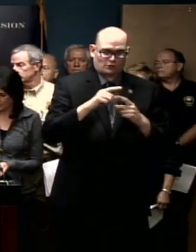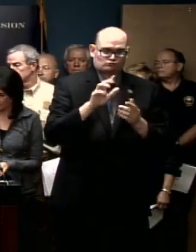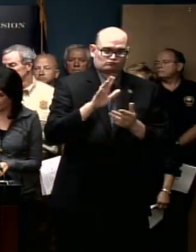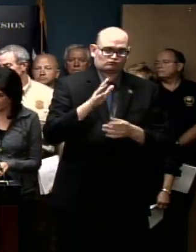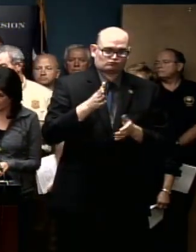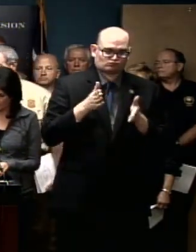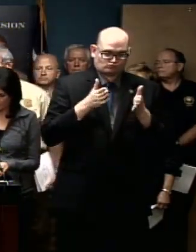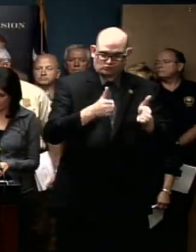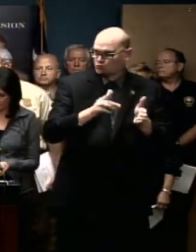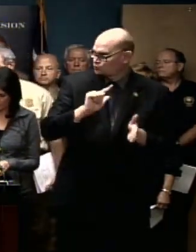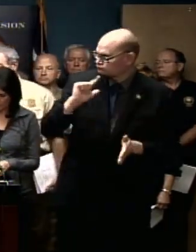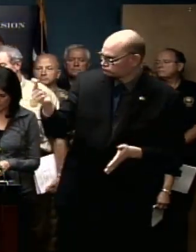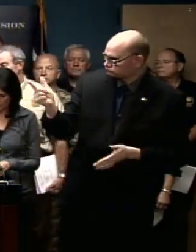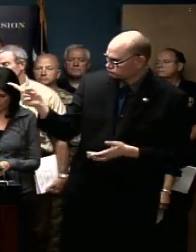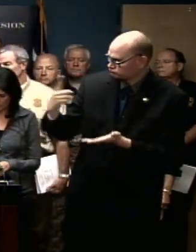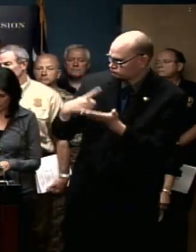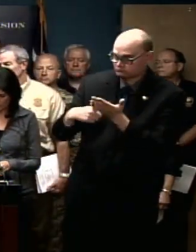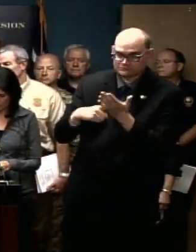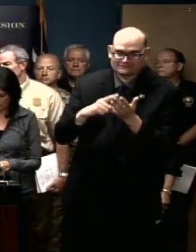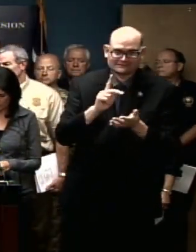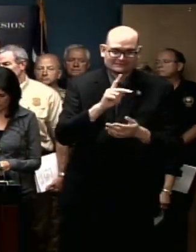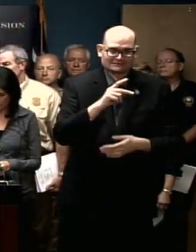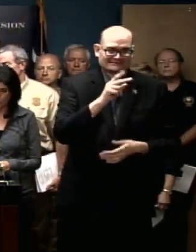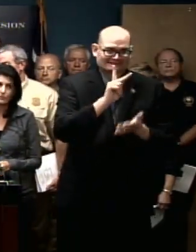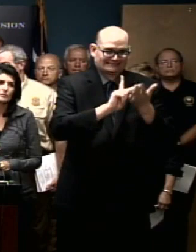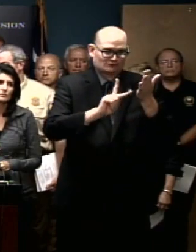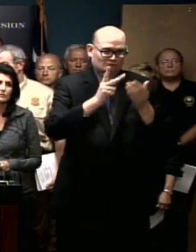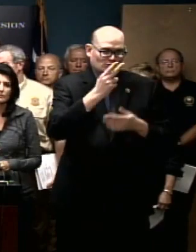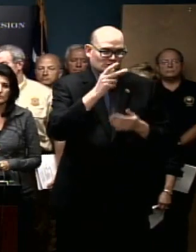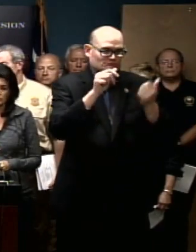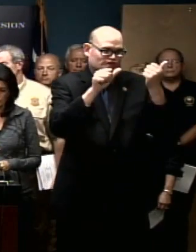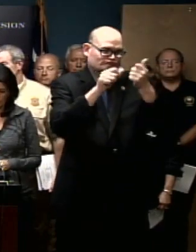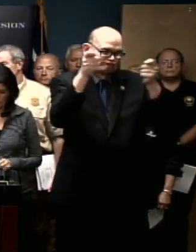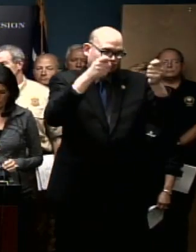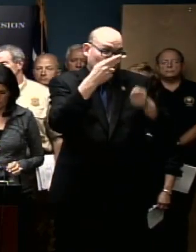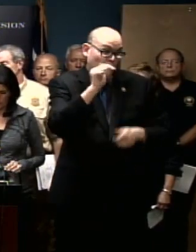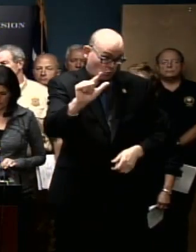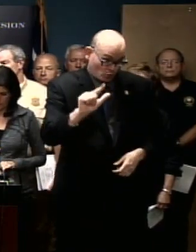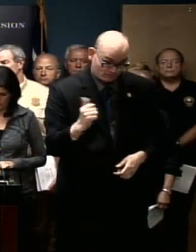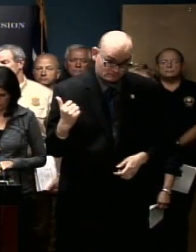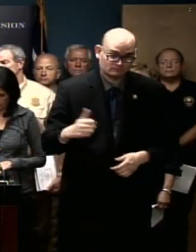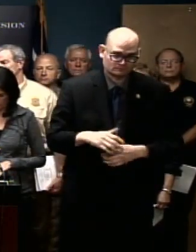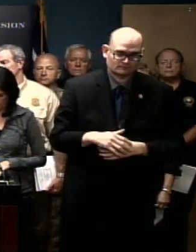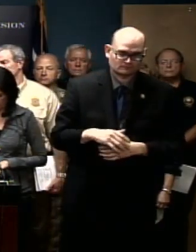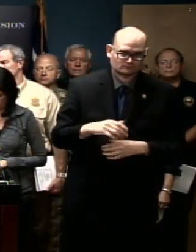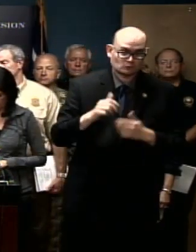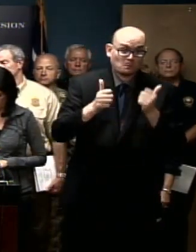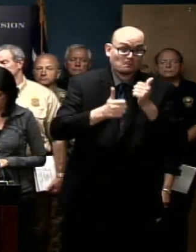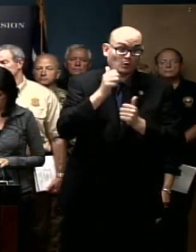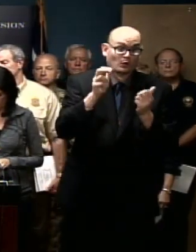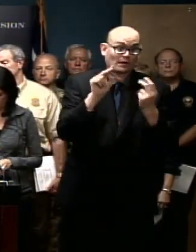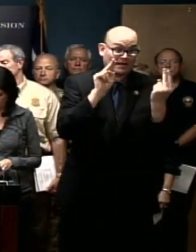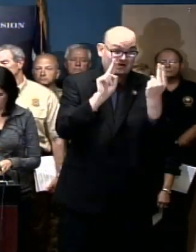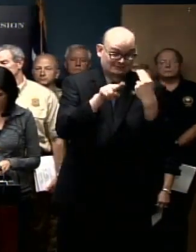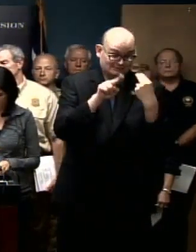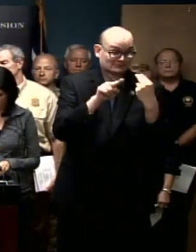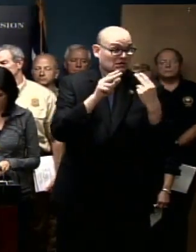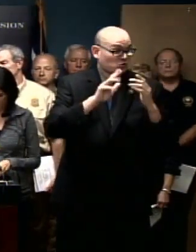Thank you, Governor. I'm proud to report that most of our interstates in South Carolina are currently open.